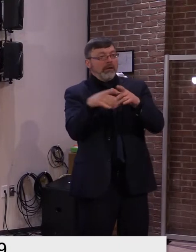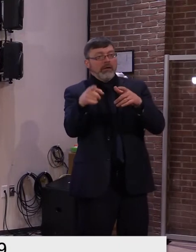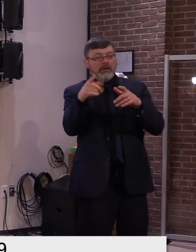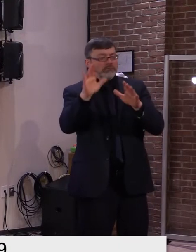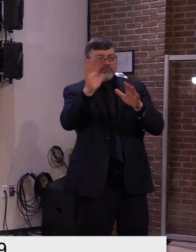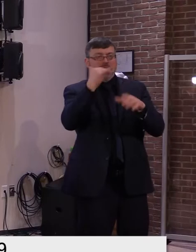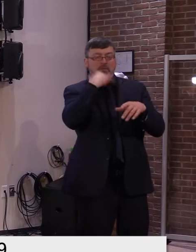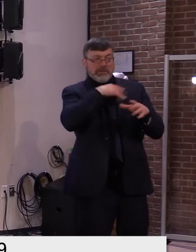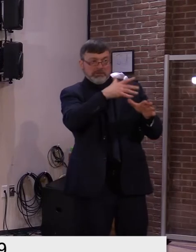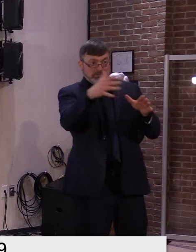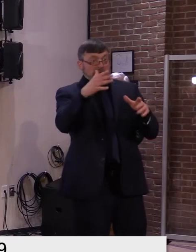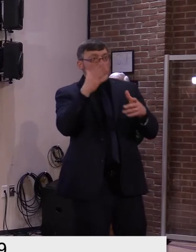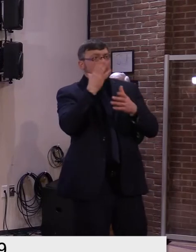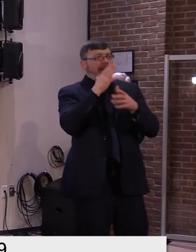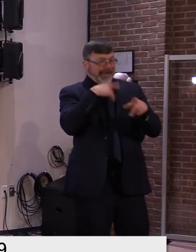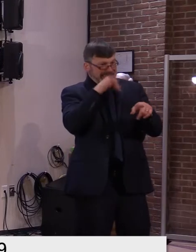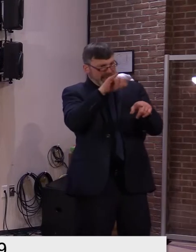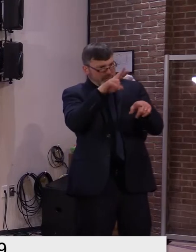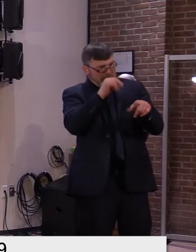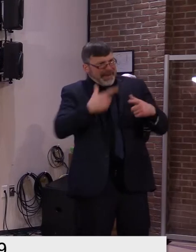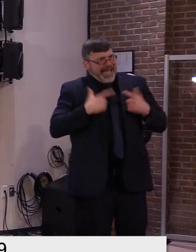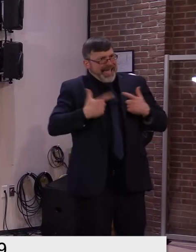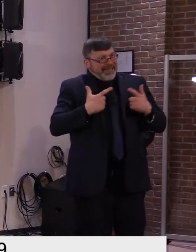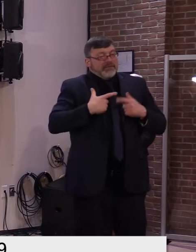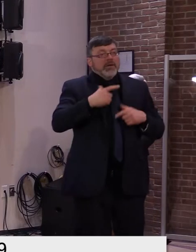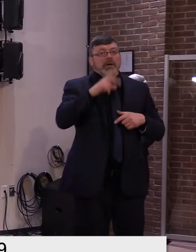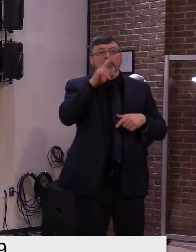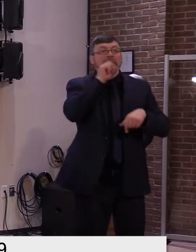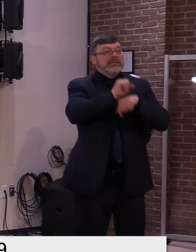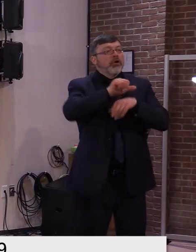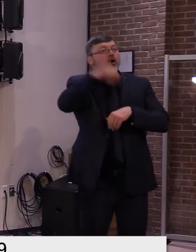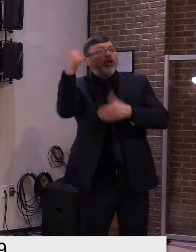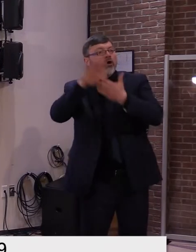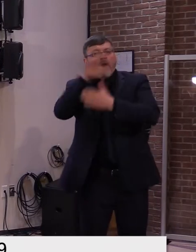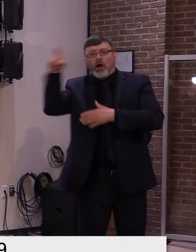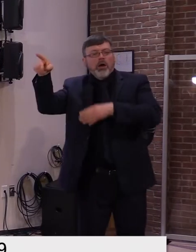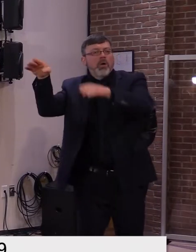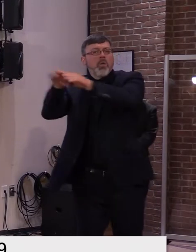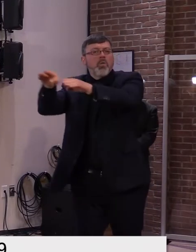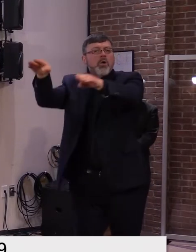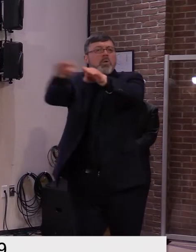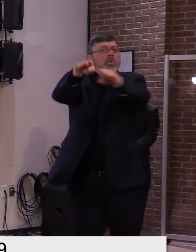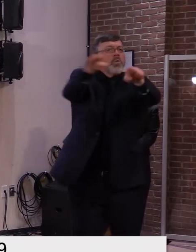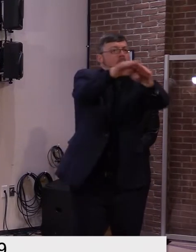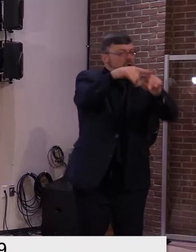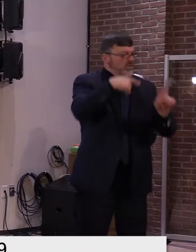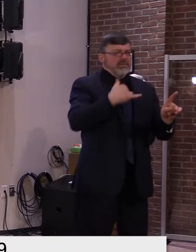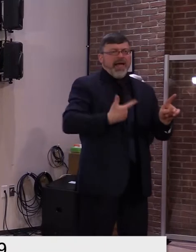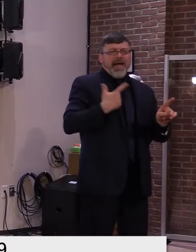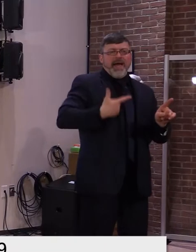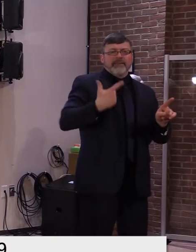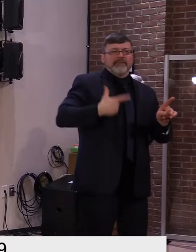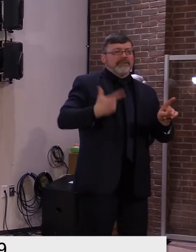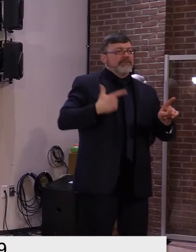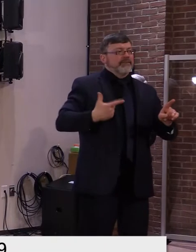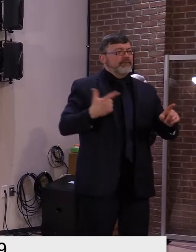signed and agreed upon by students. So it was nothing that they didn't know about.